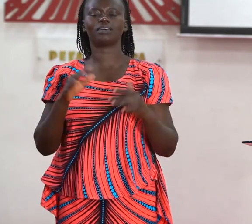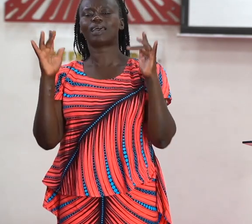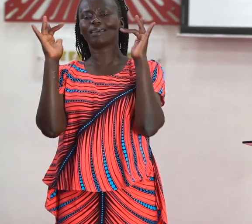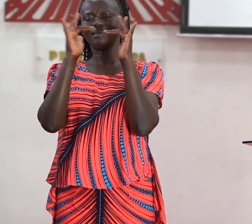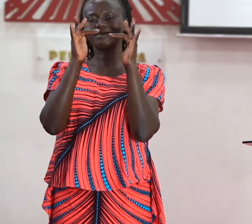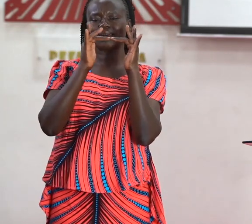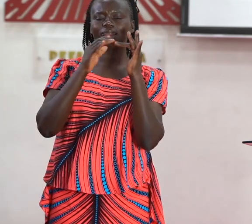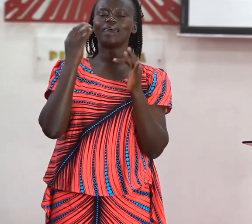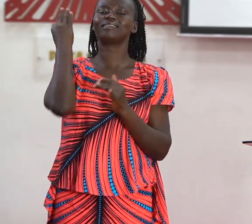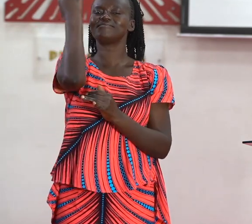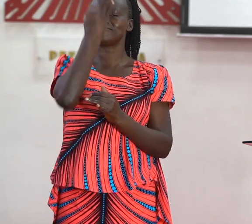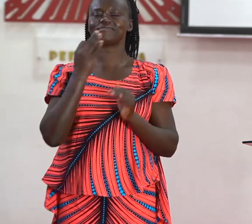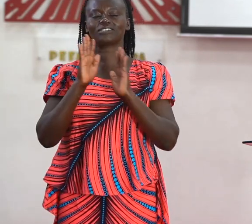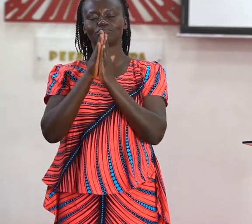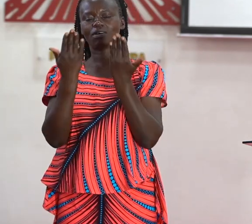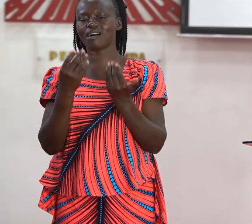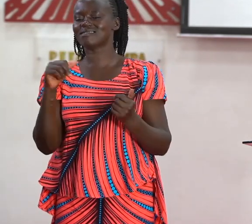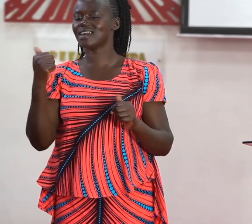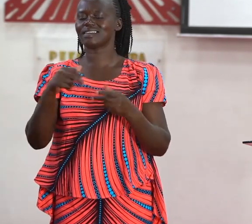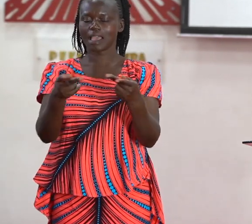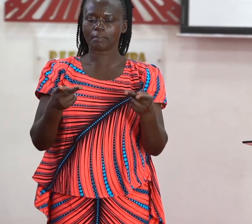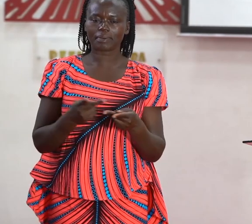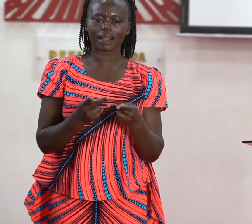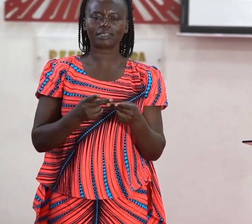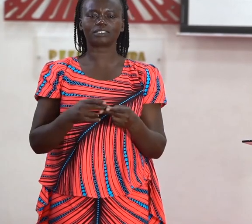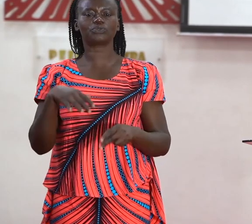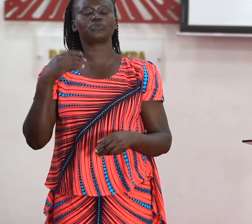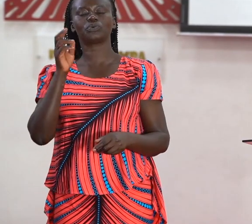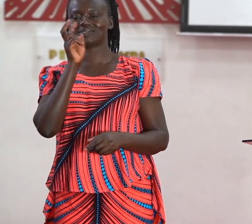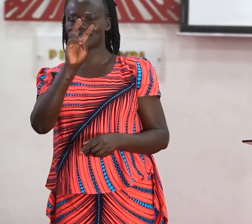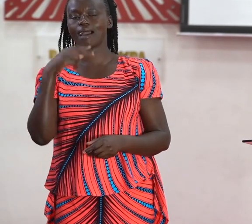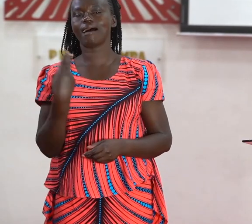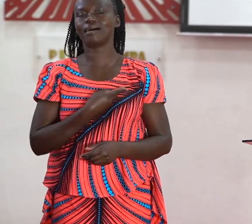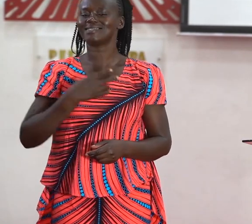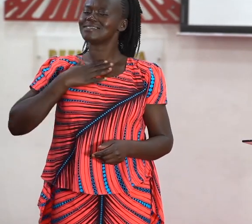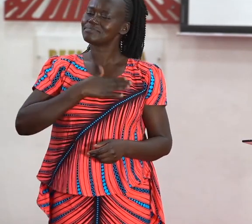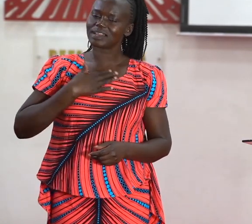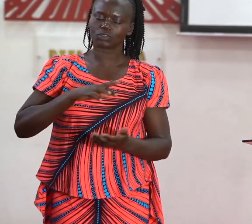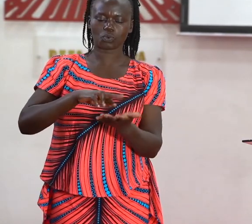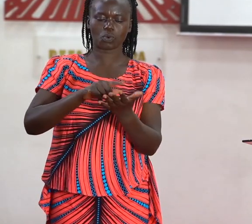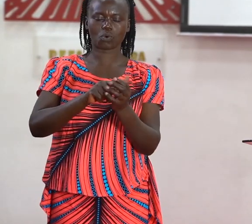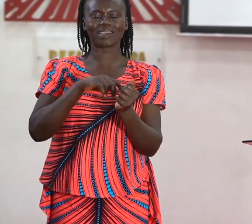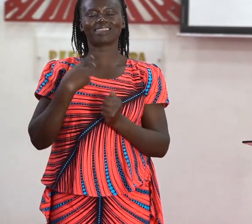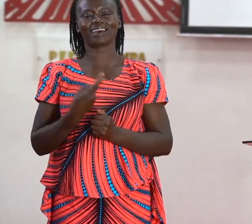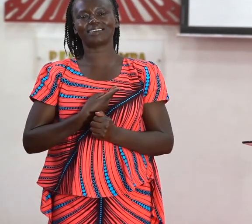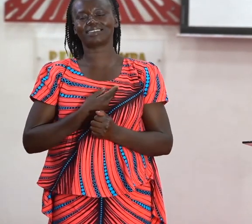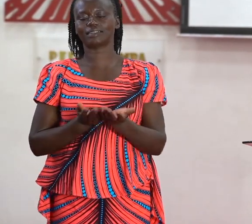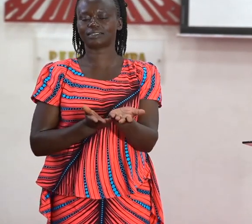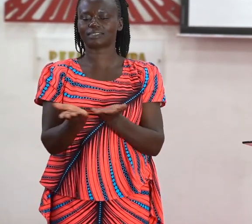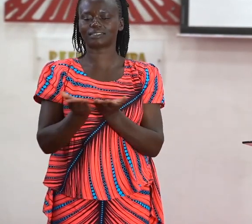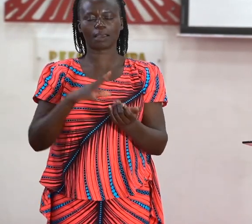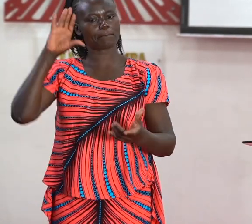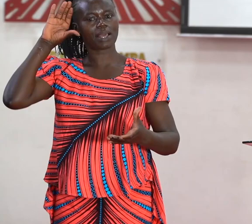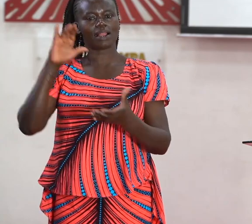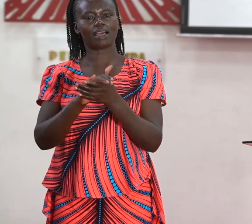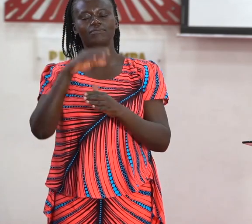Facebook, in whatever channel you are getting us from. We kindly ask you to walk with us in this service, and I believe by the